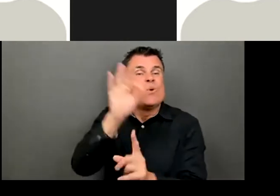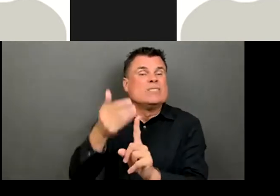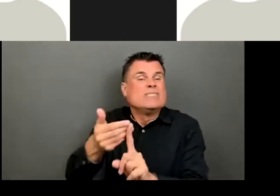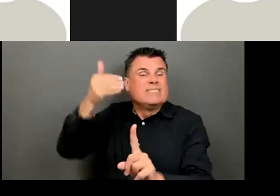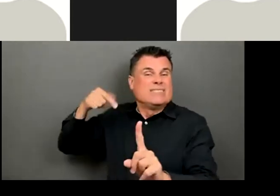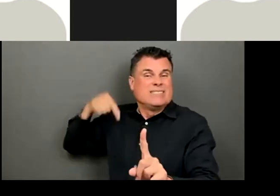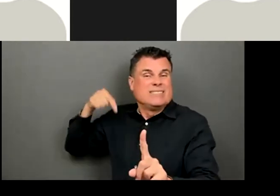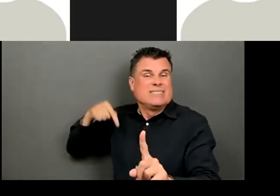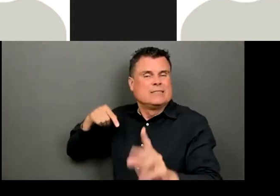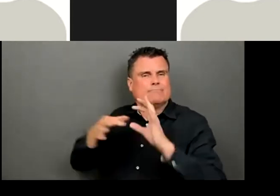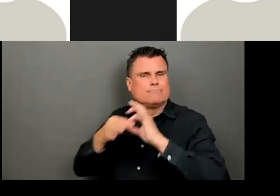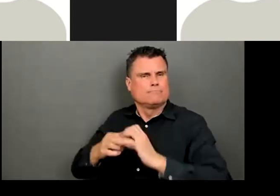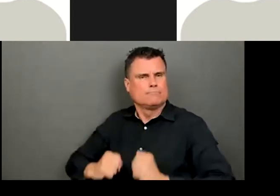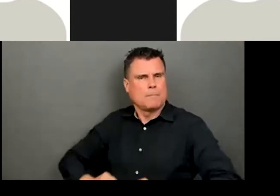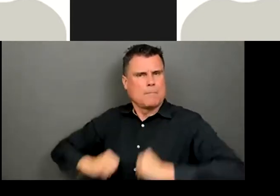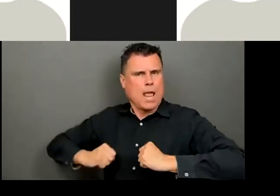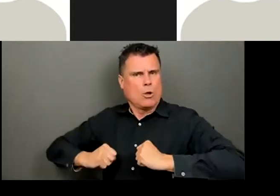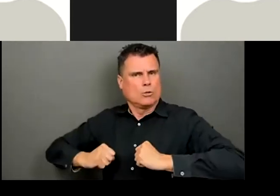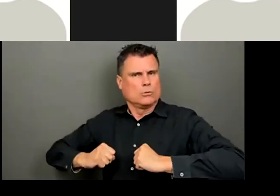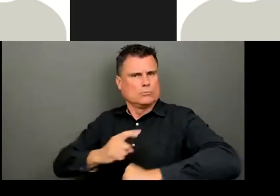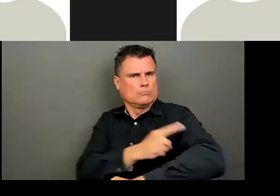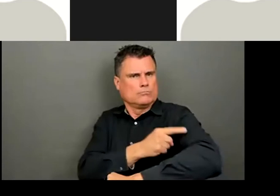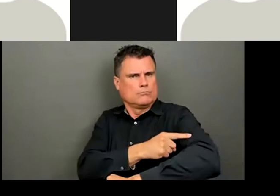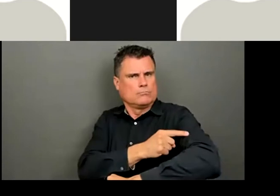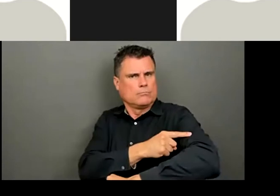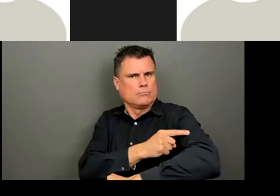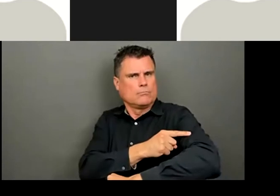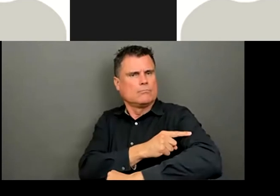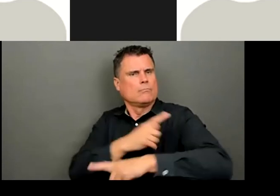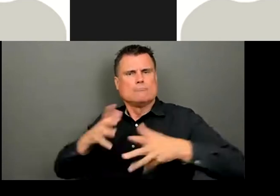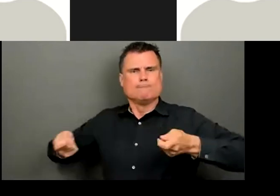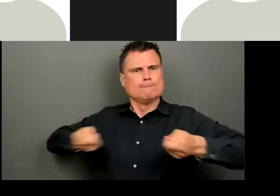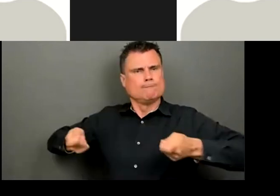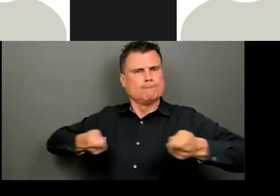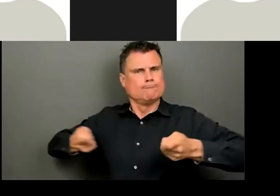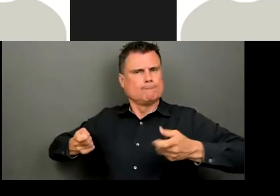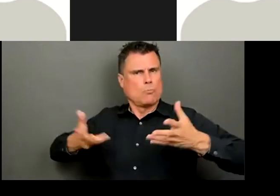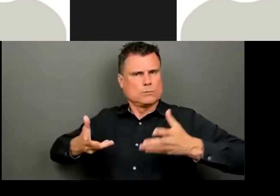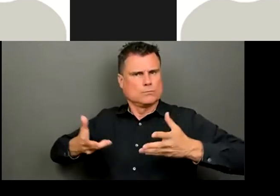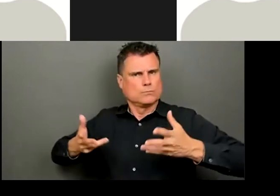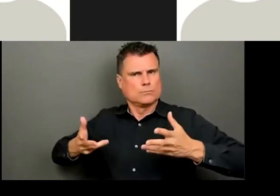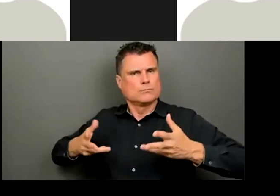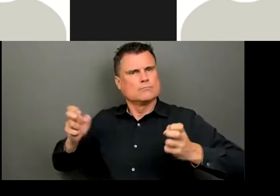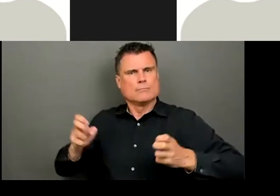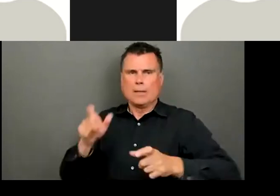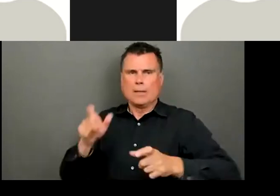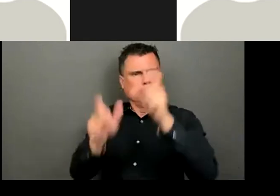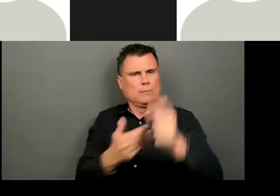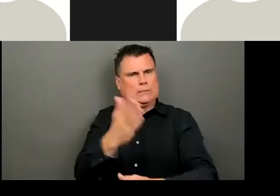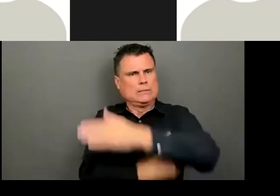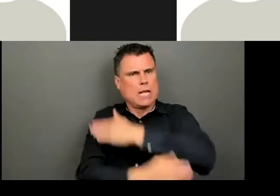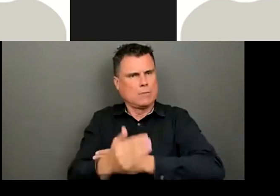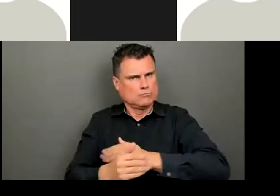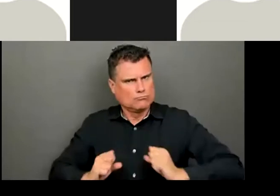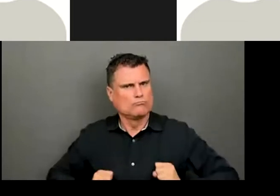capacity of persons with disability to actually move. And the resourcing in terms of as far as technology